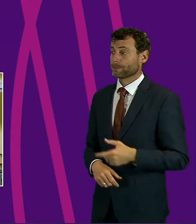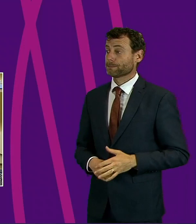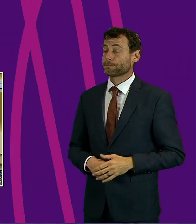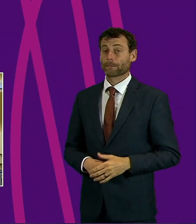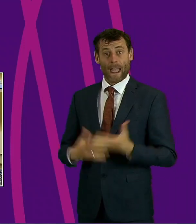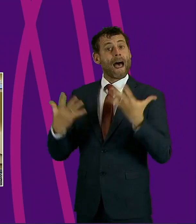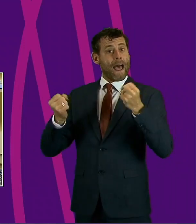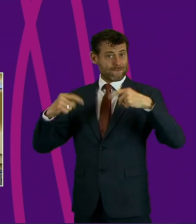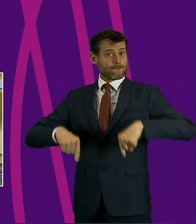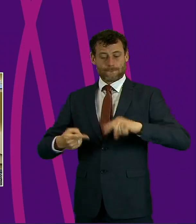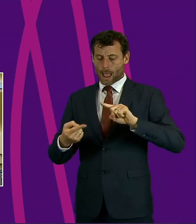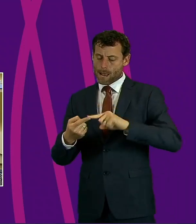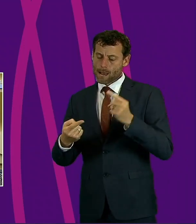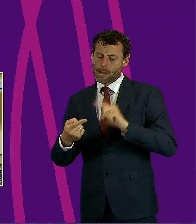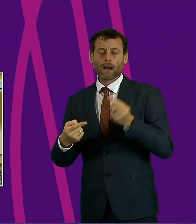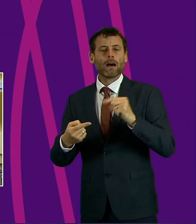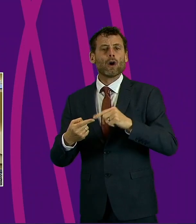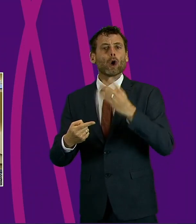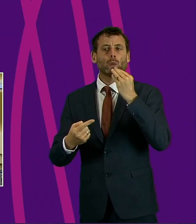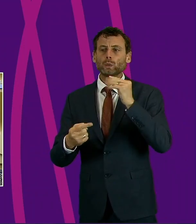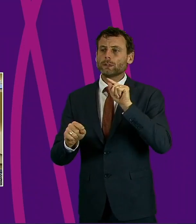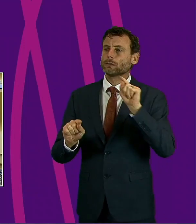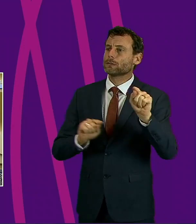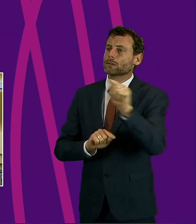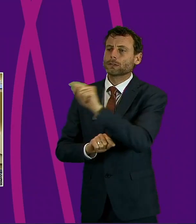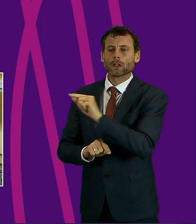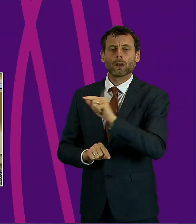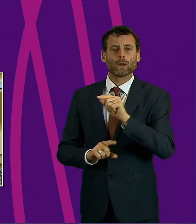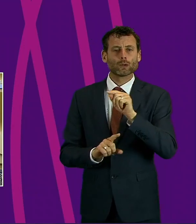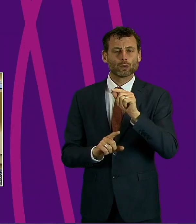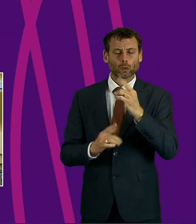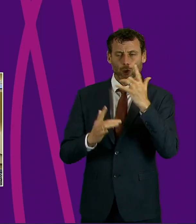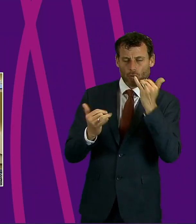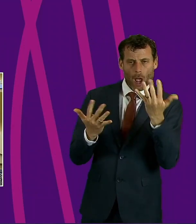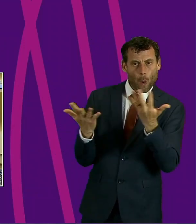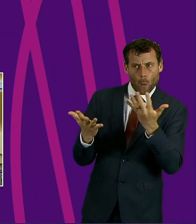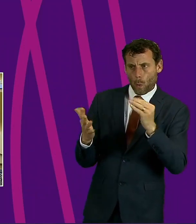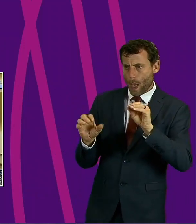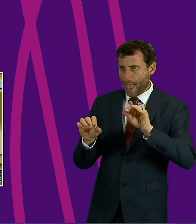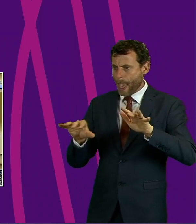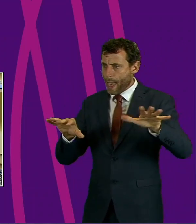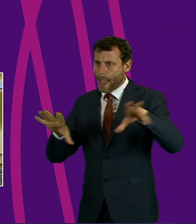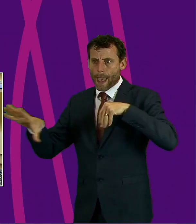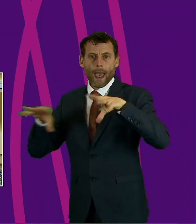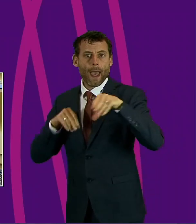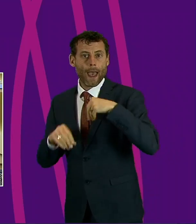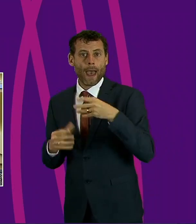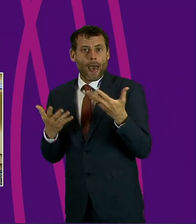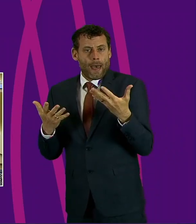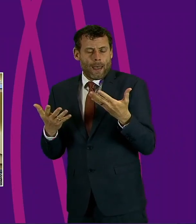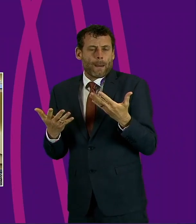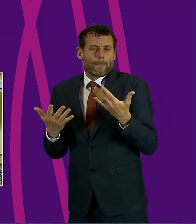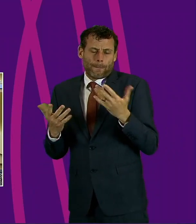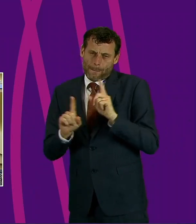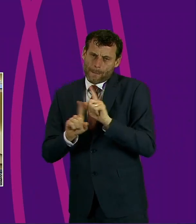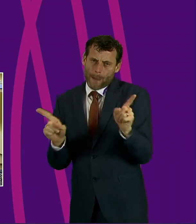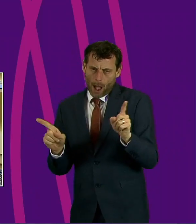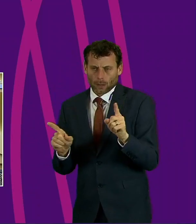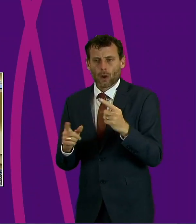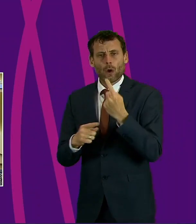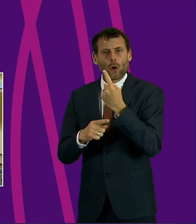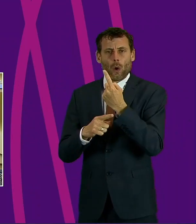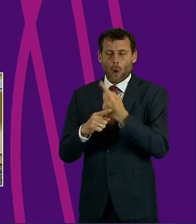of our community surveillance programme. The sensitivity level of these tests has meant that to date they have only been useful for providing